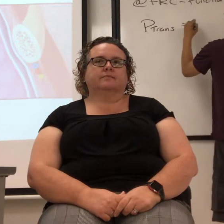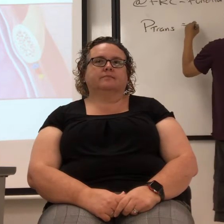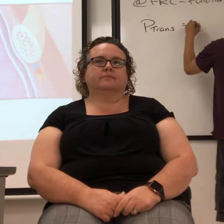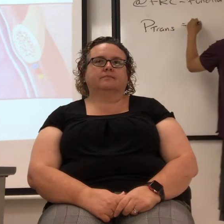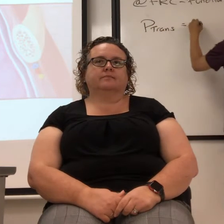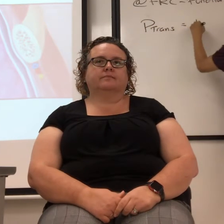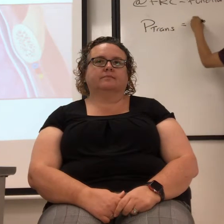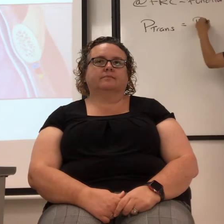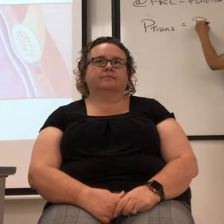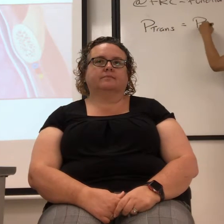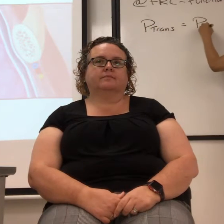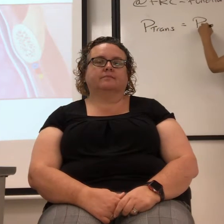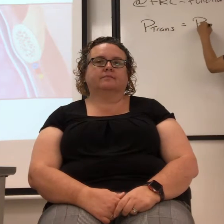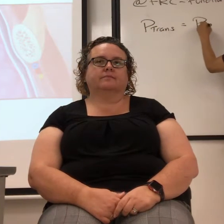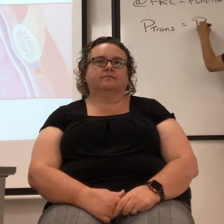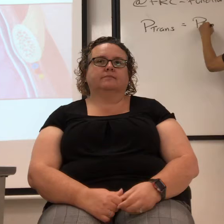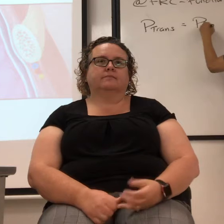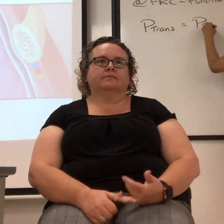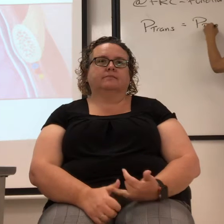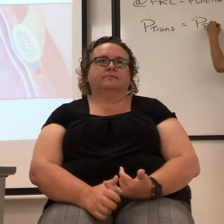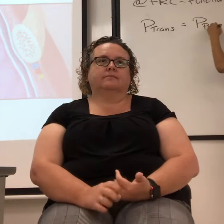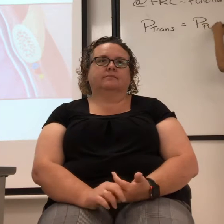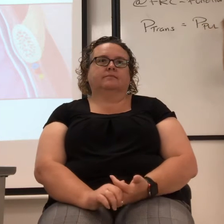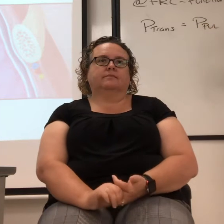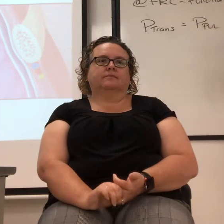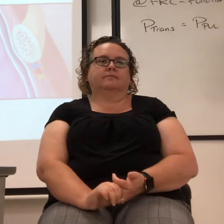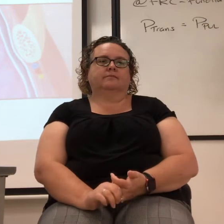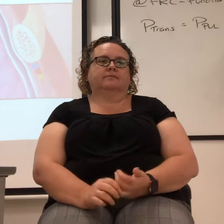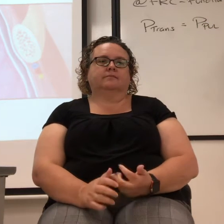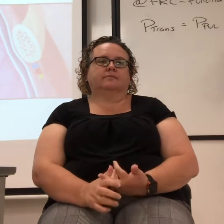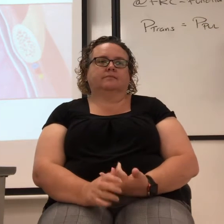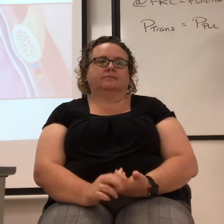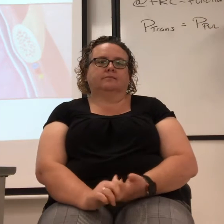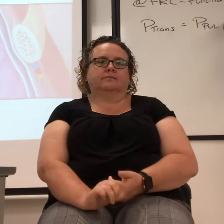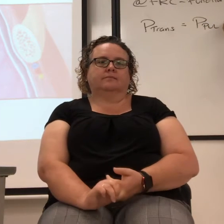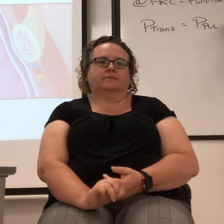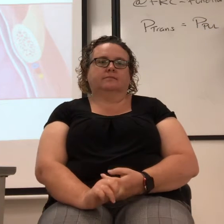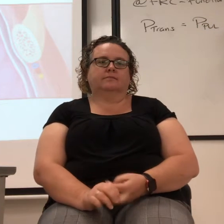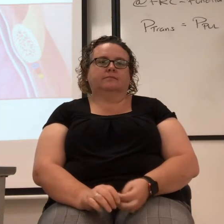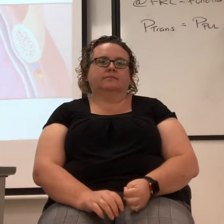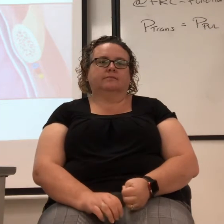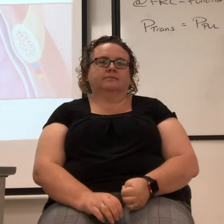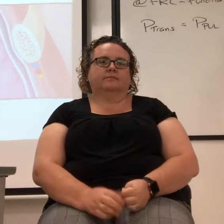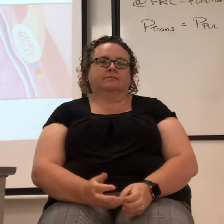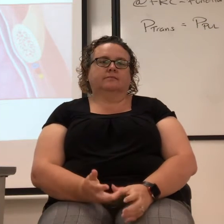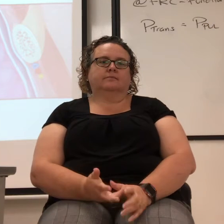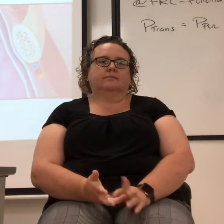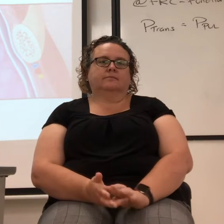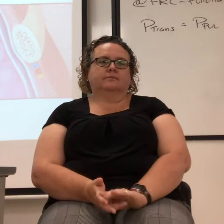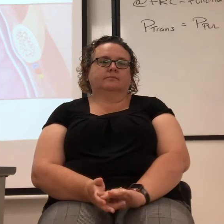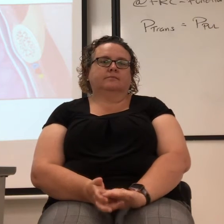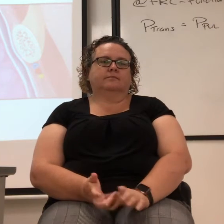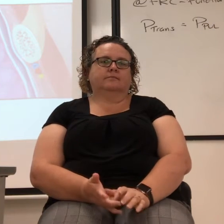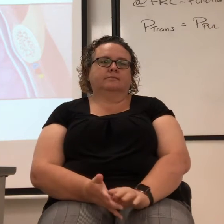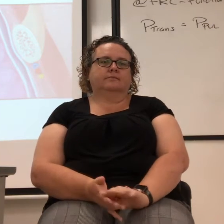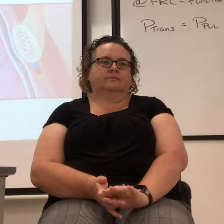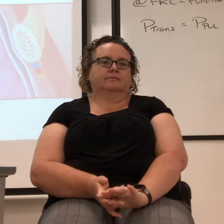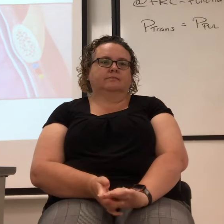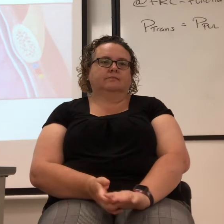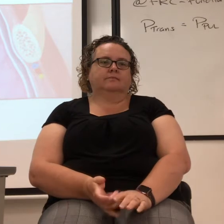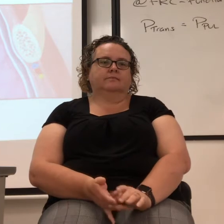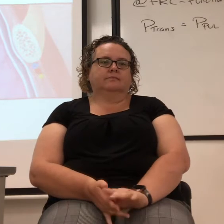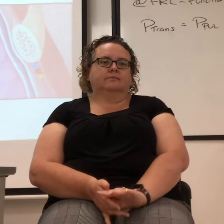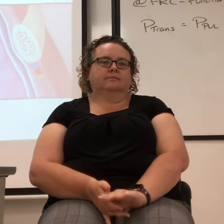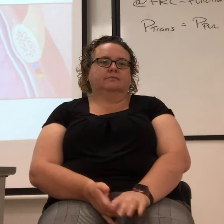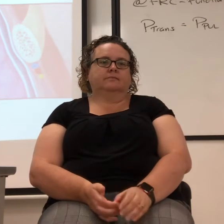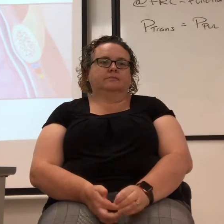equals pressure of the pressure intrapulmonary pressure, P-pull, minus pressure of the atmosphere. That's